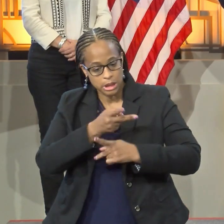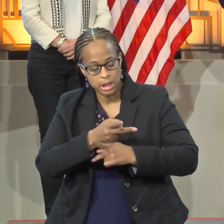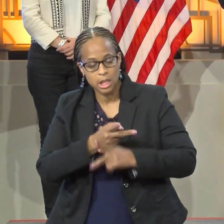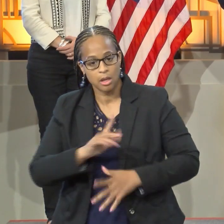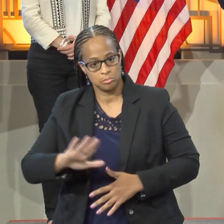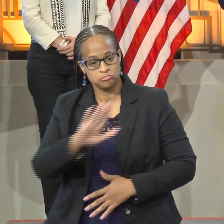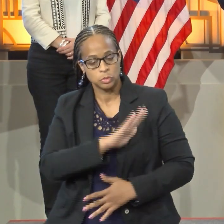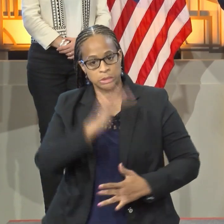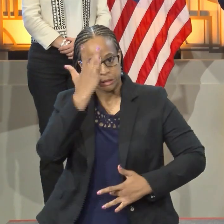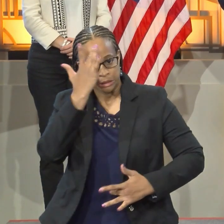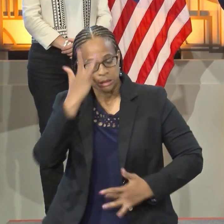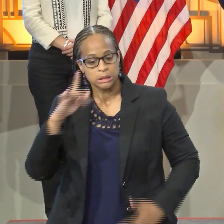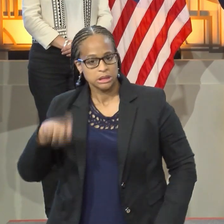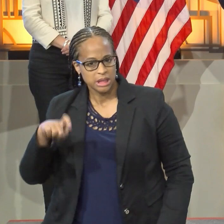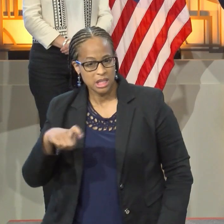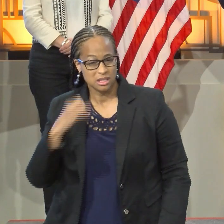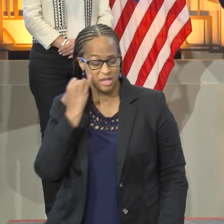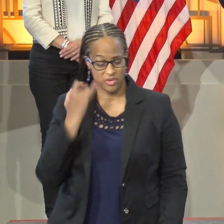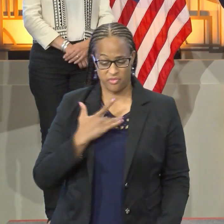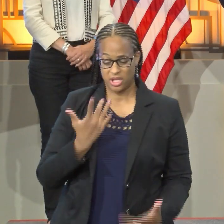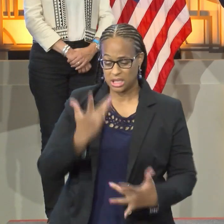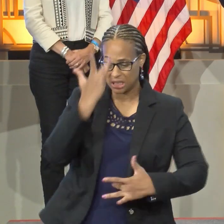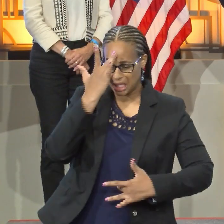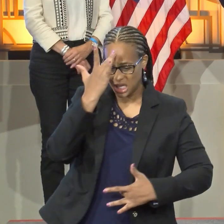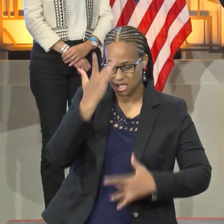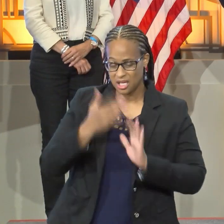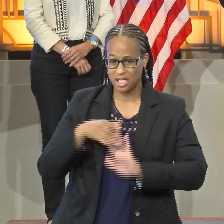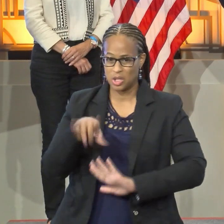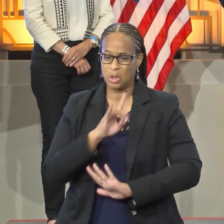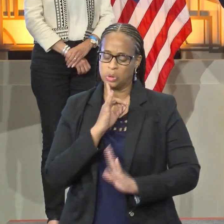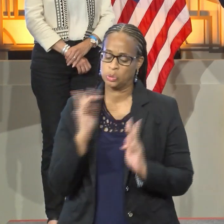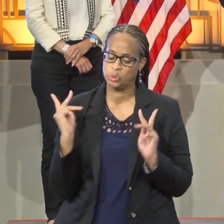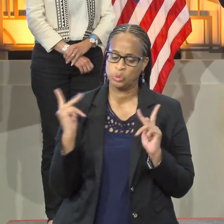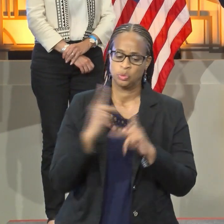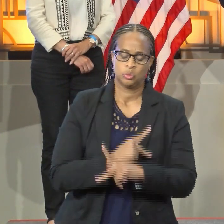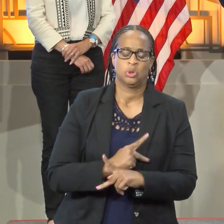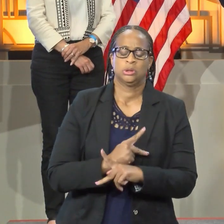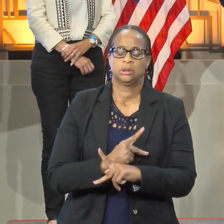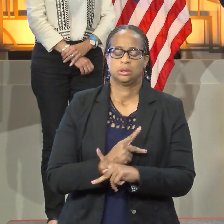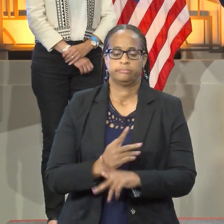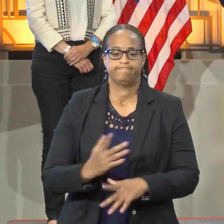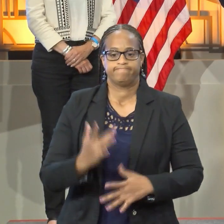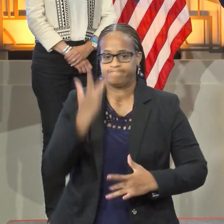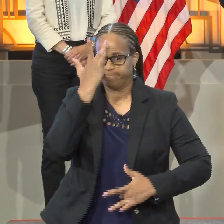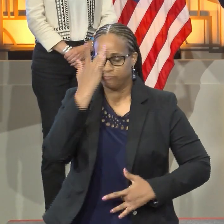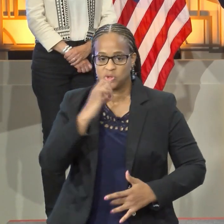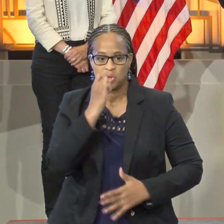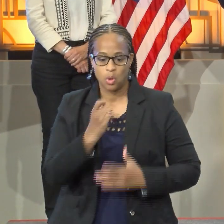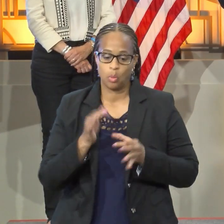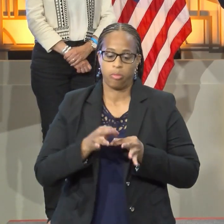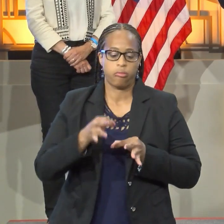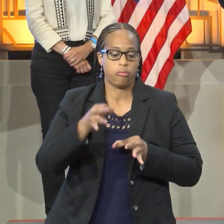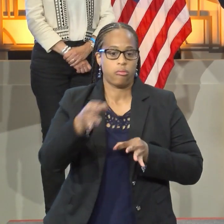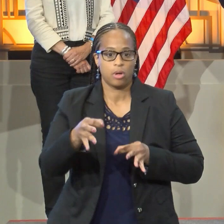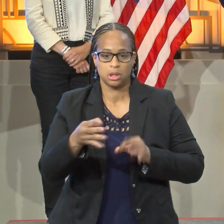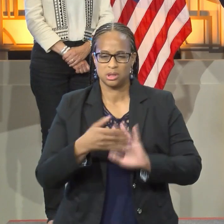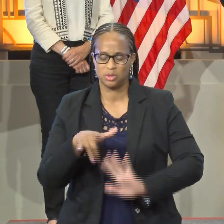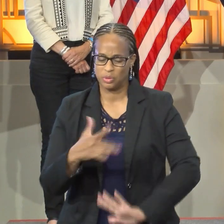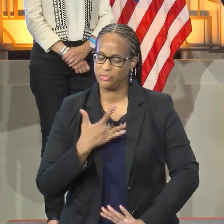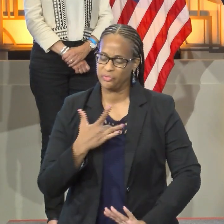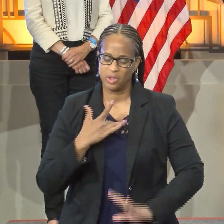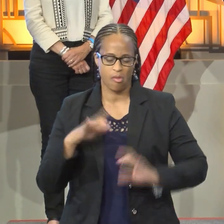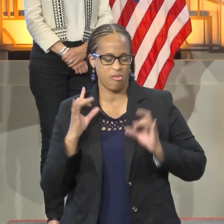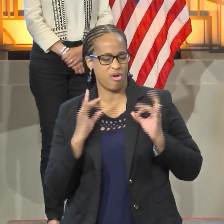your needs. So if you're feeling sick and you're getting progressively worse, Don't wait until